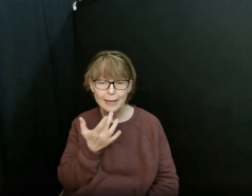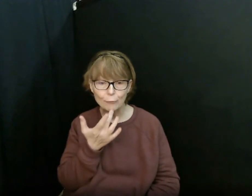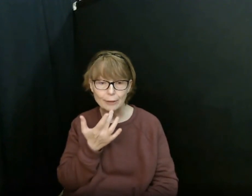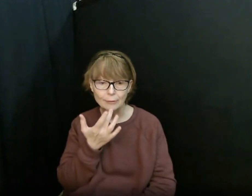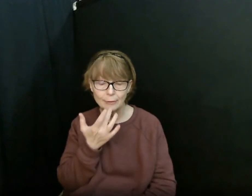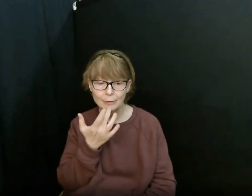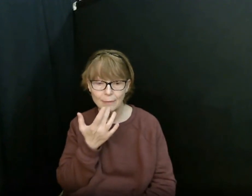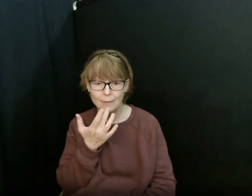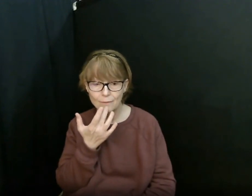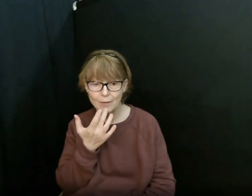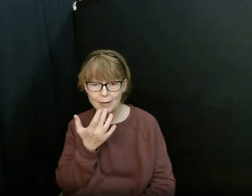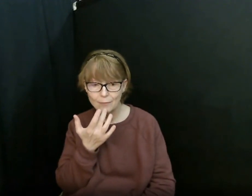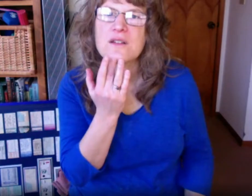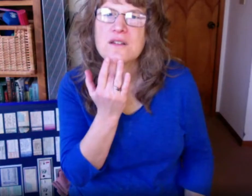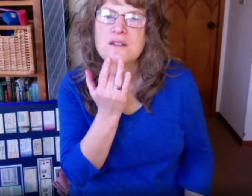Favorite. Favorite.